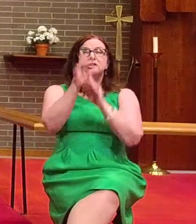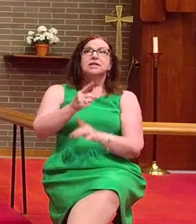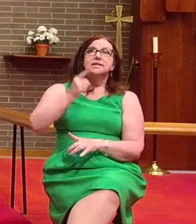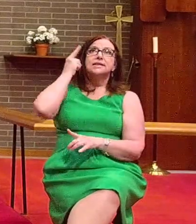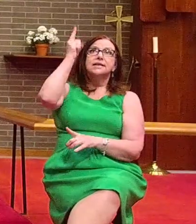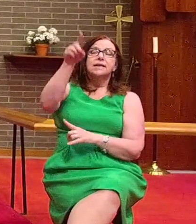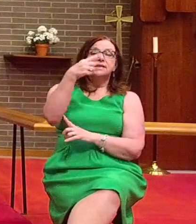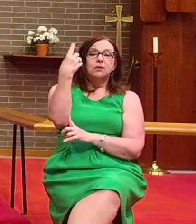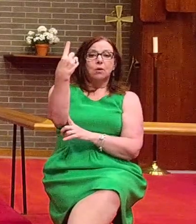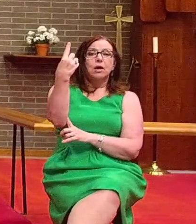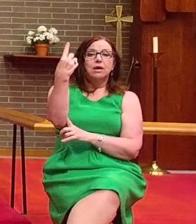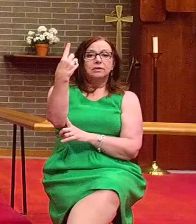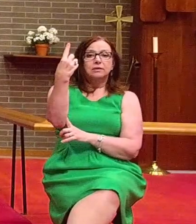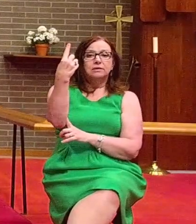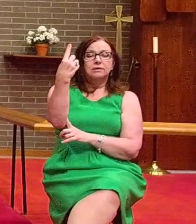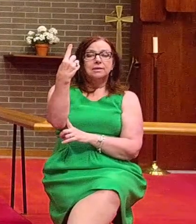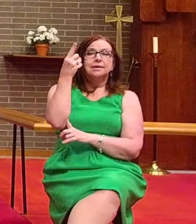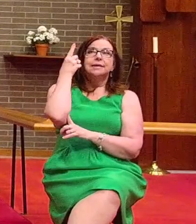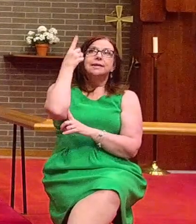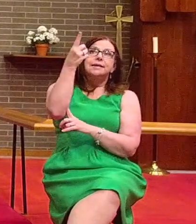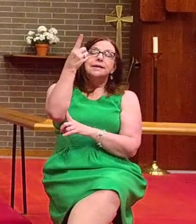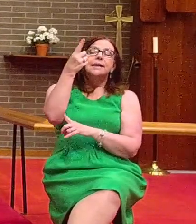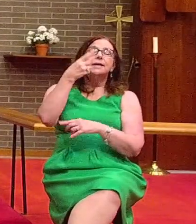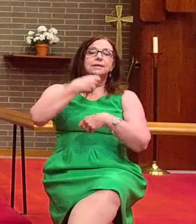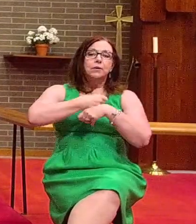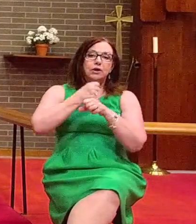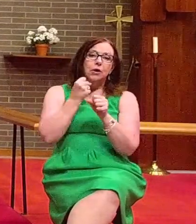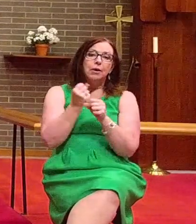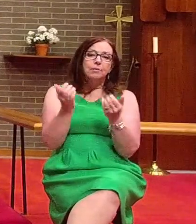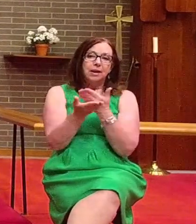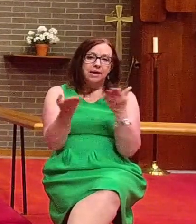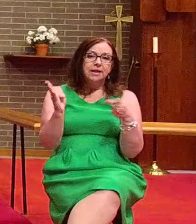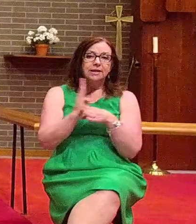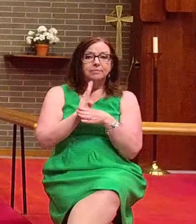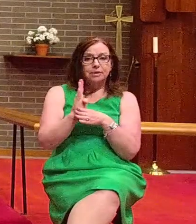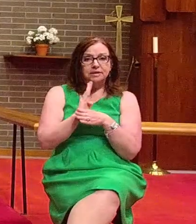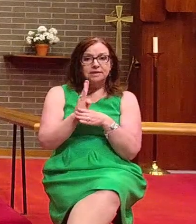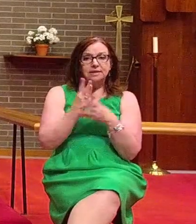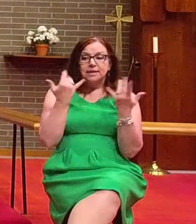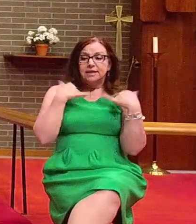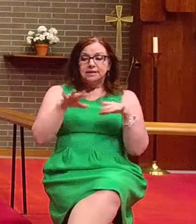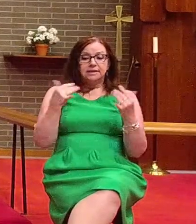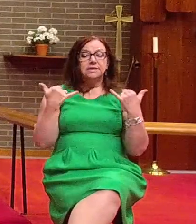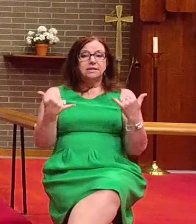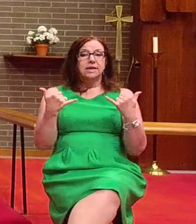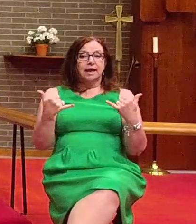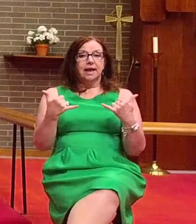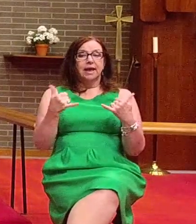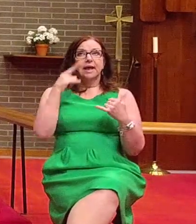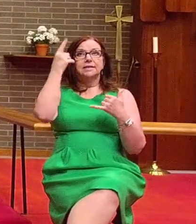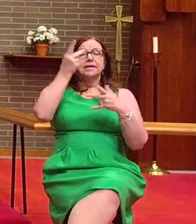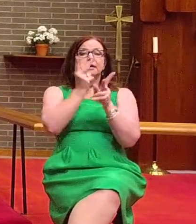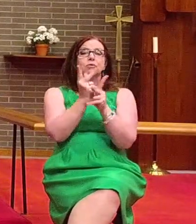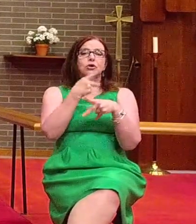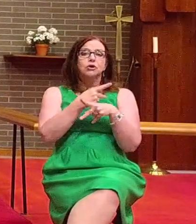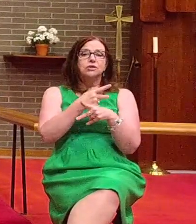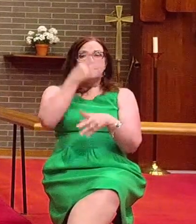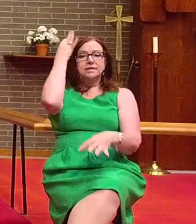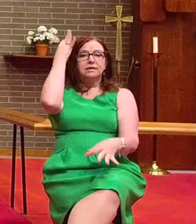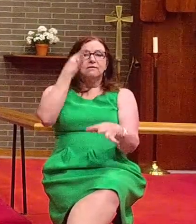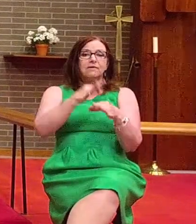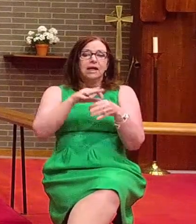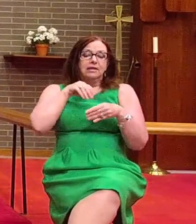one who was in the manufacturing business and still is today as he produces faith in